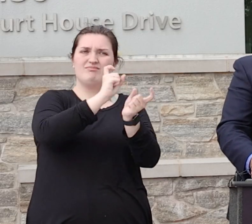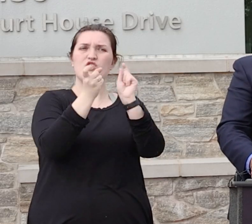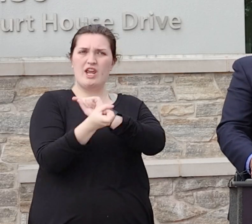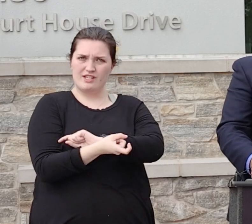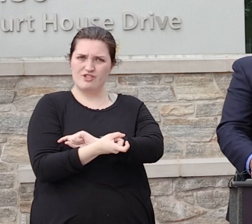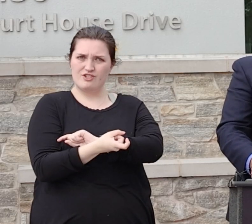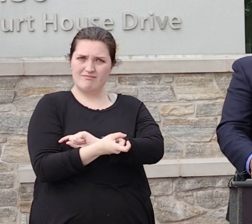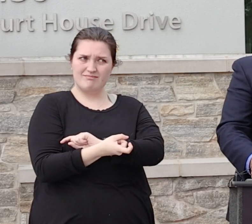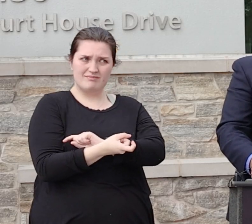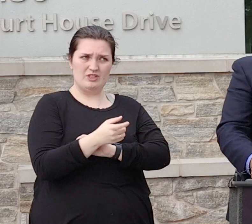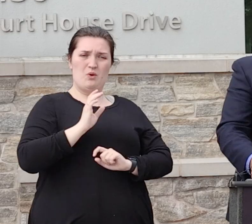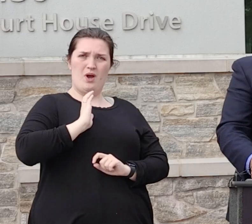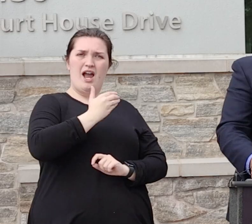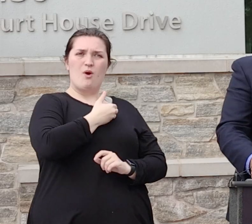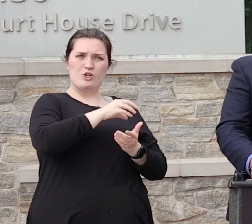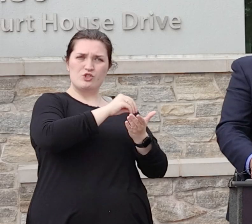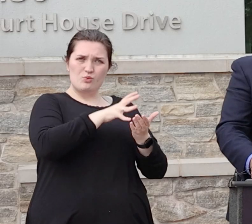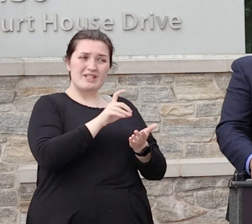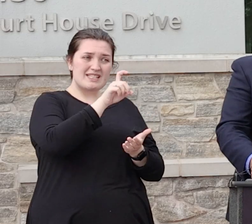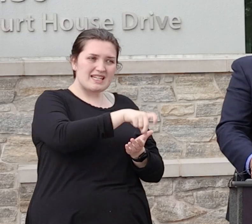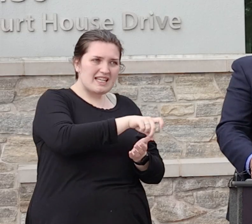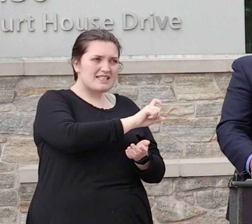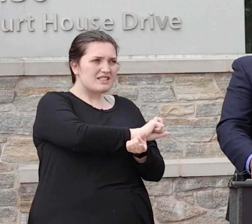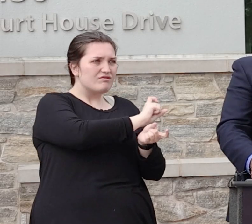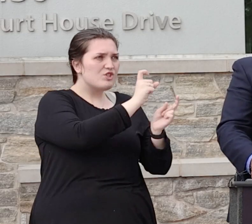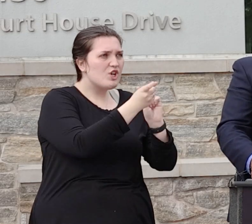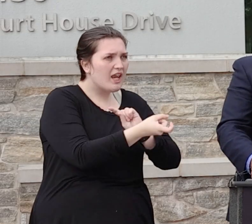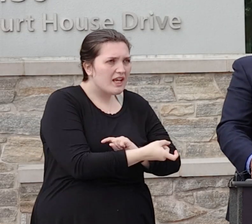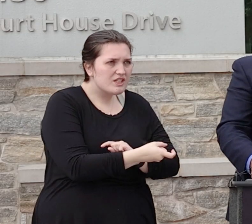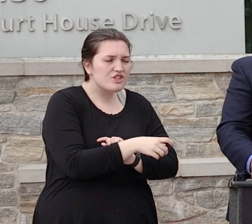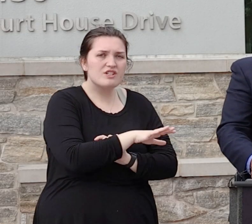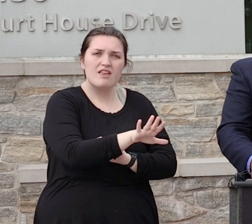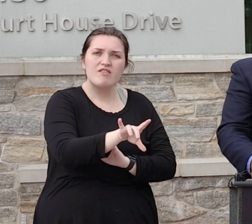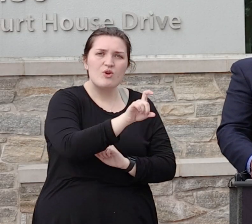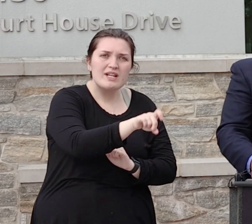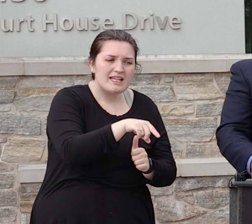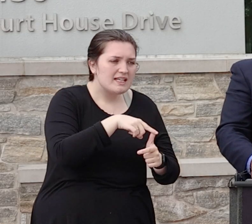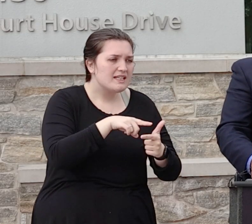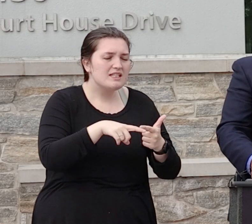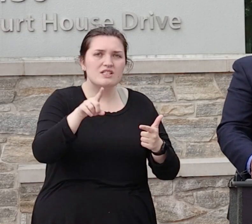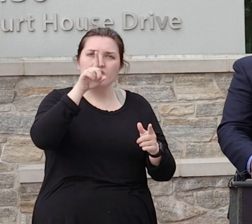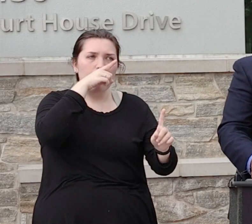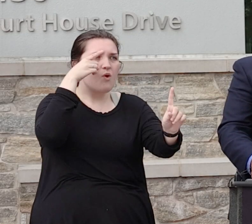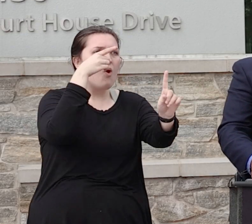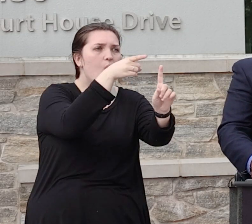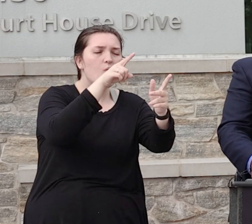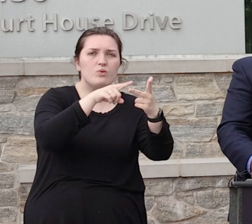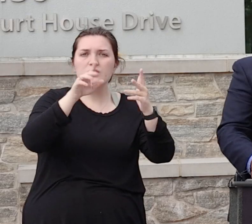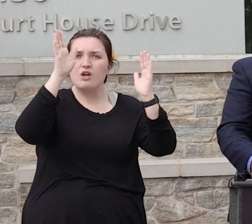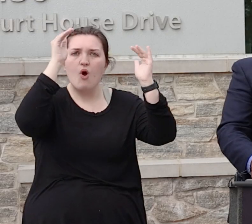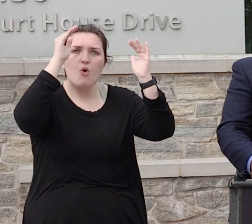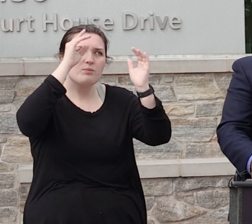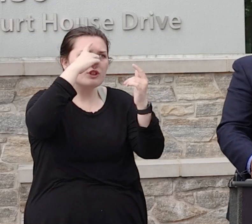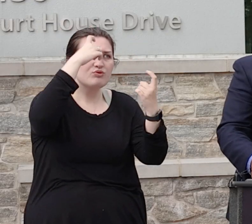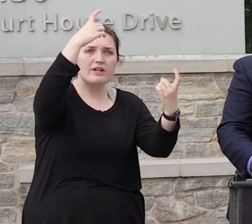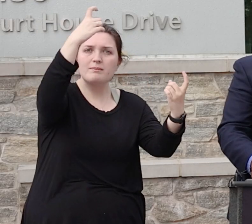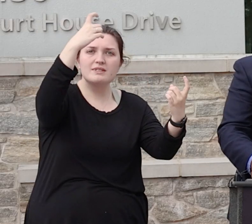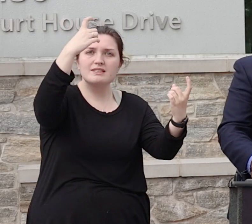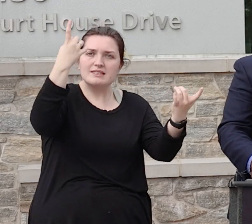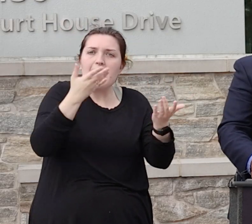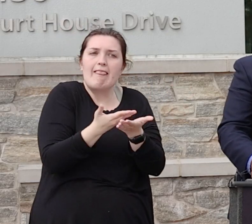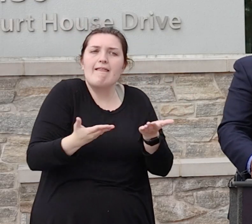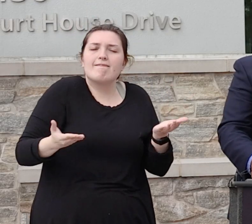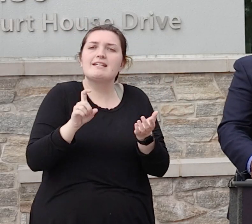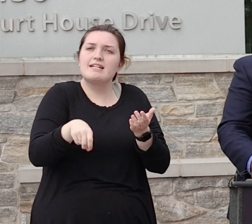students have evolved and changed. Their needs, their aspirations, career pathways, and tools to support learning have all